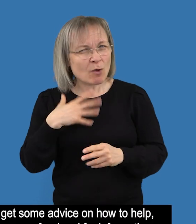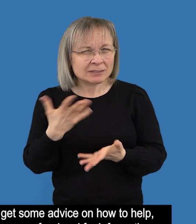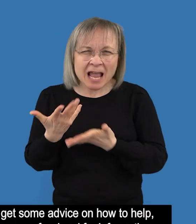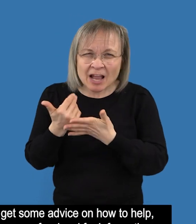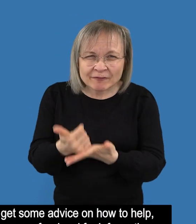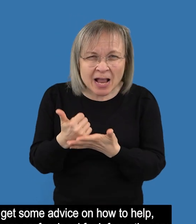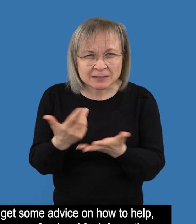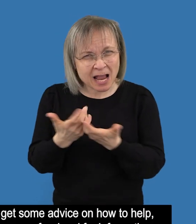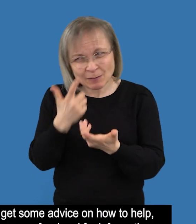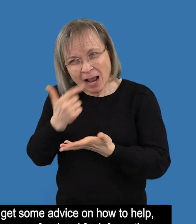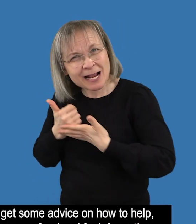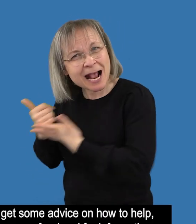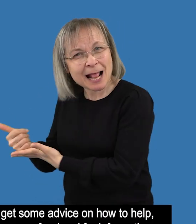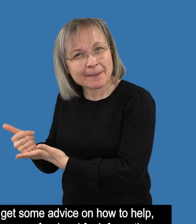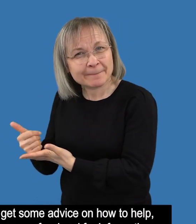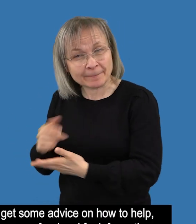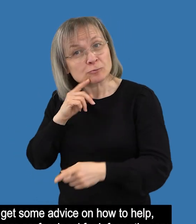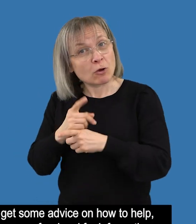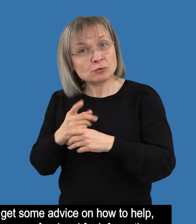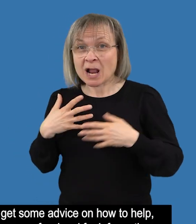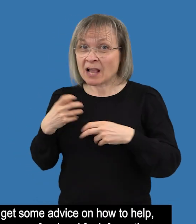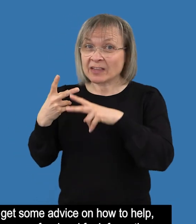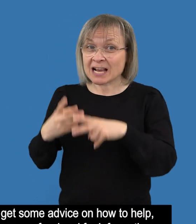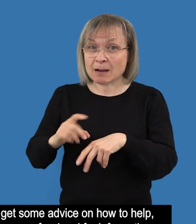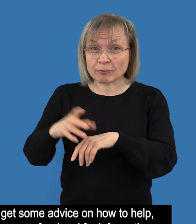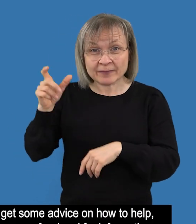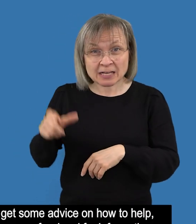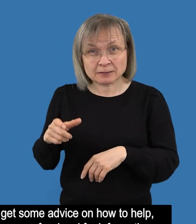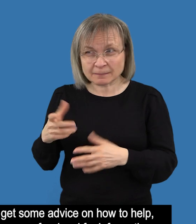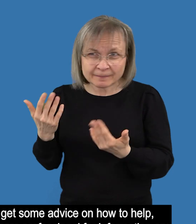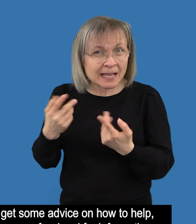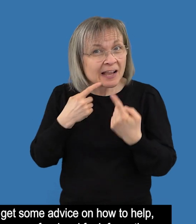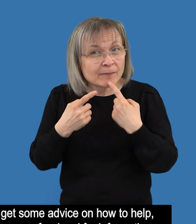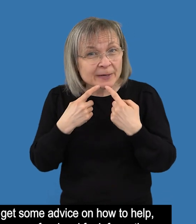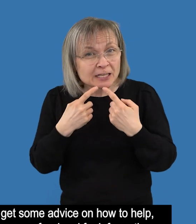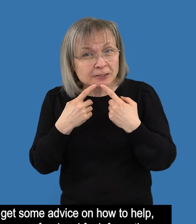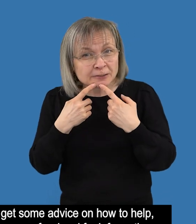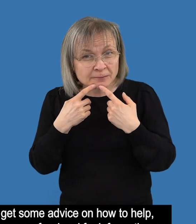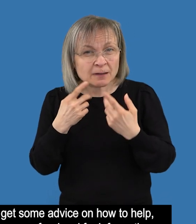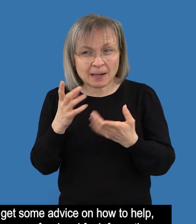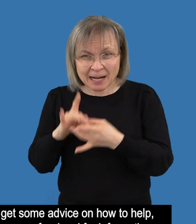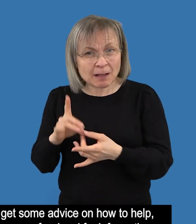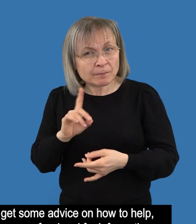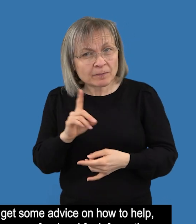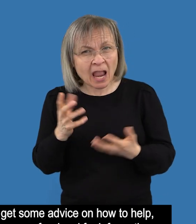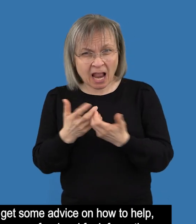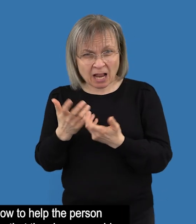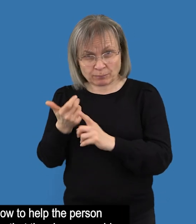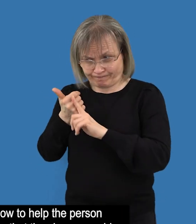If you'd like to get some advice on how to help, speak to a healthcare professional for information on how